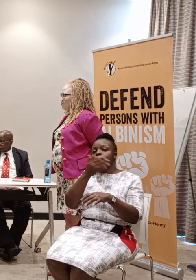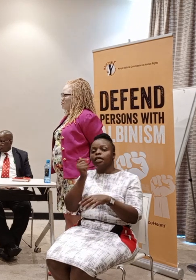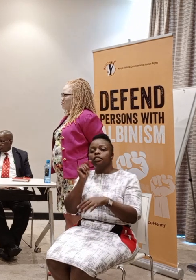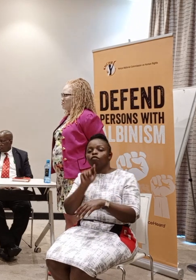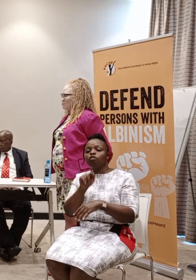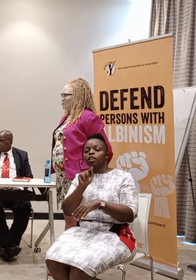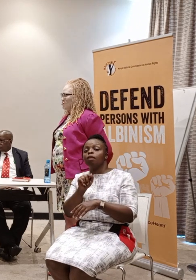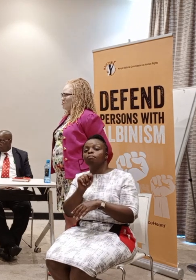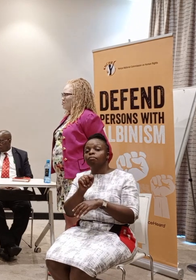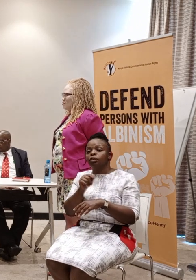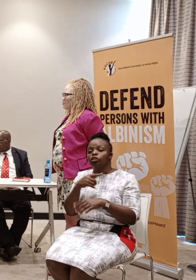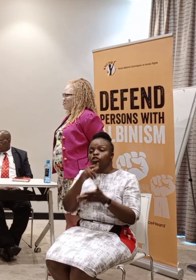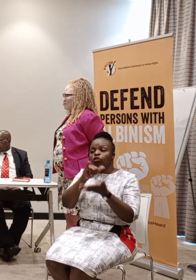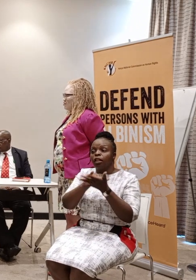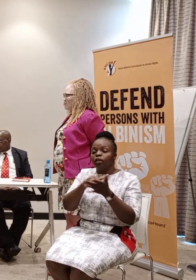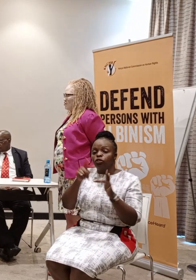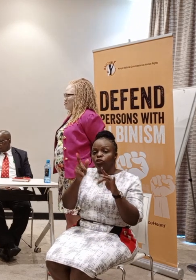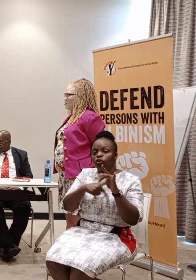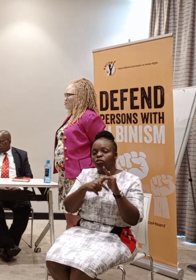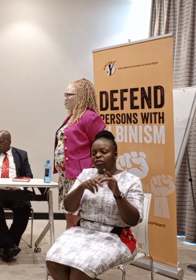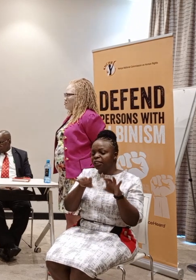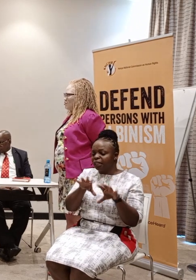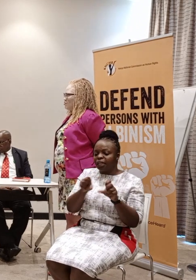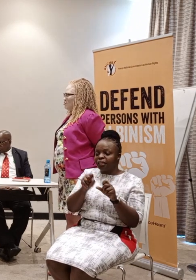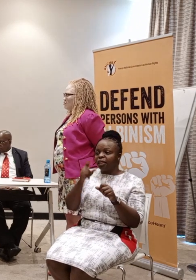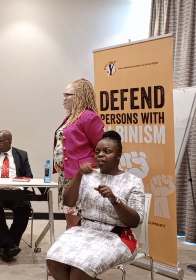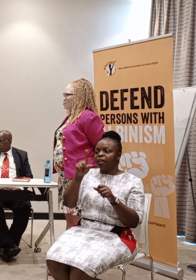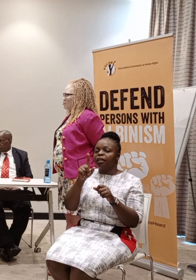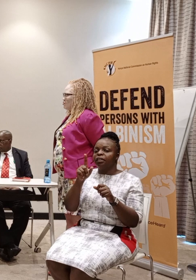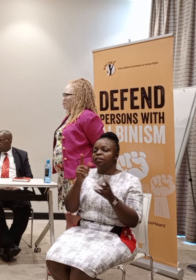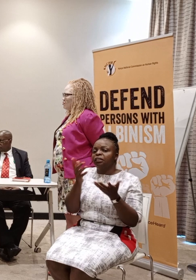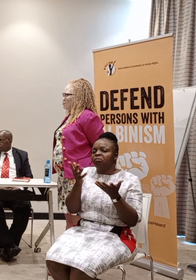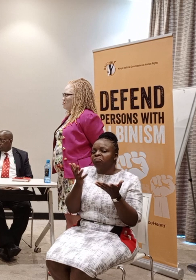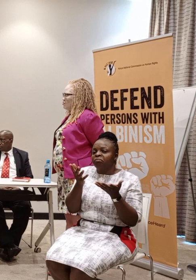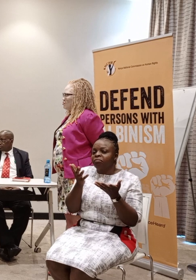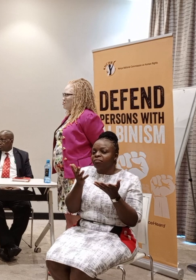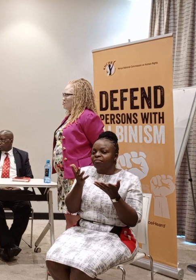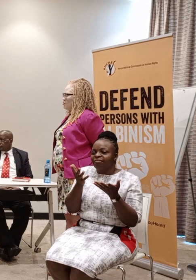that you do not get what they rightly so to do. They also